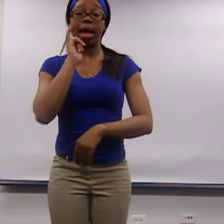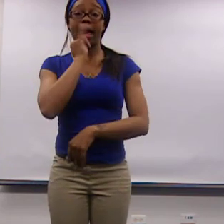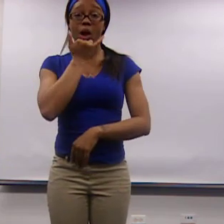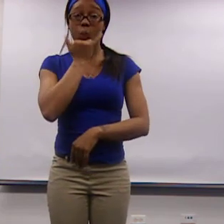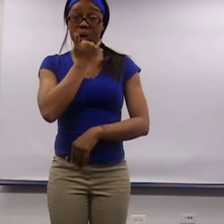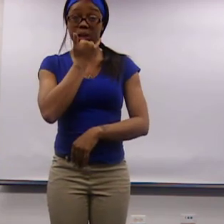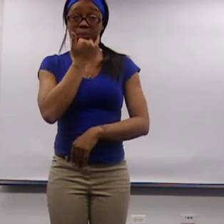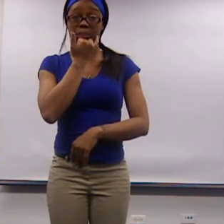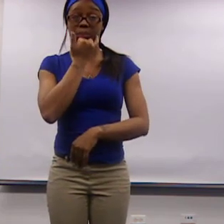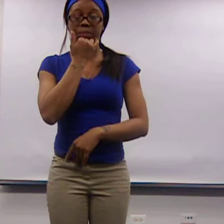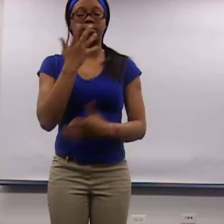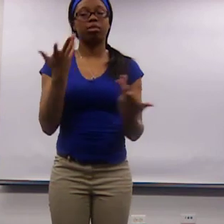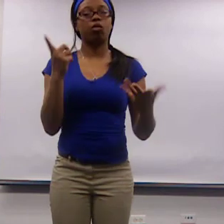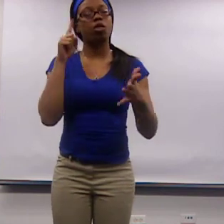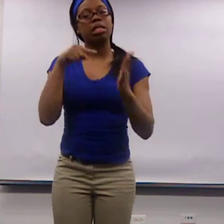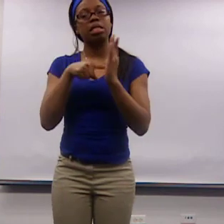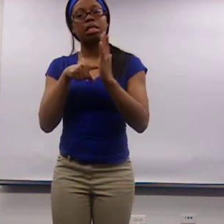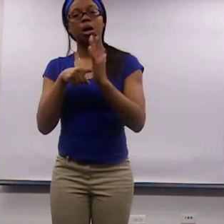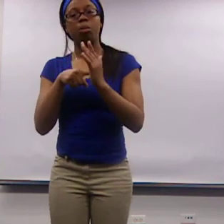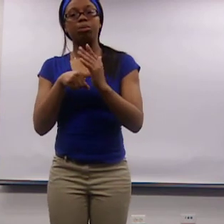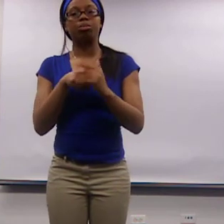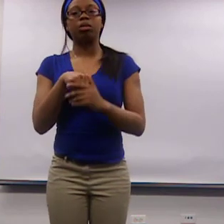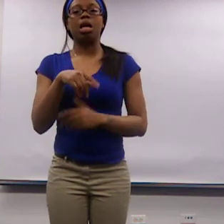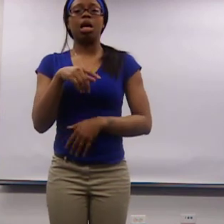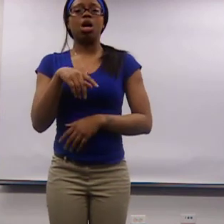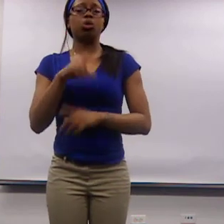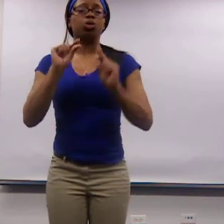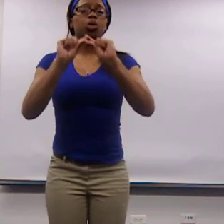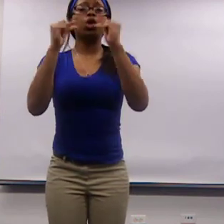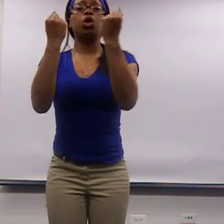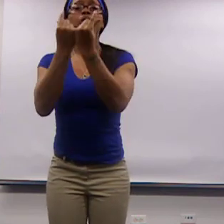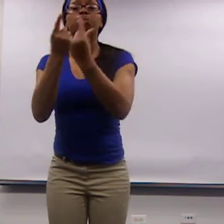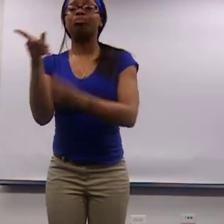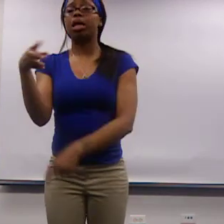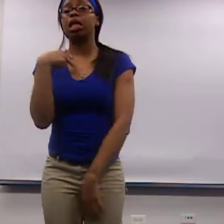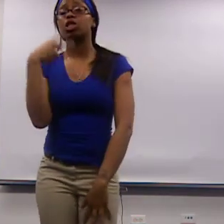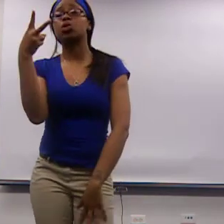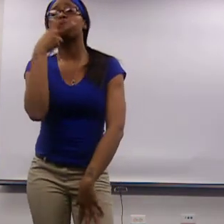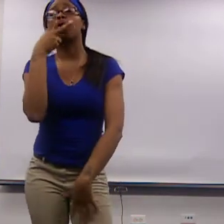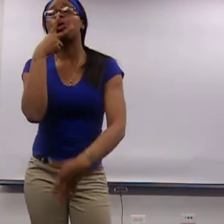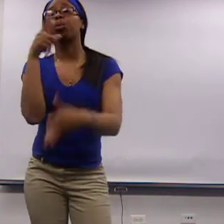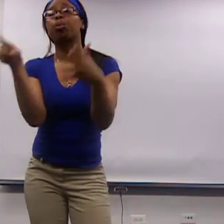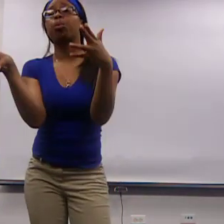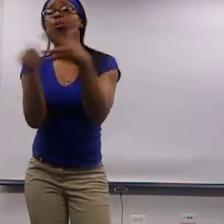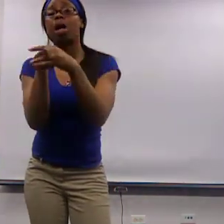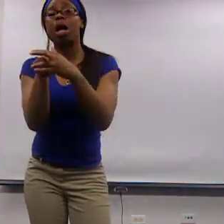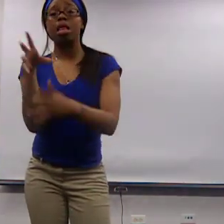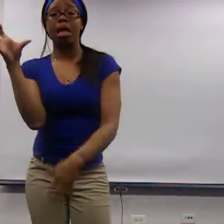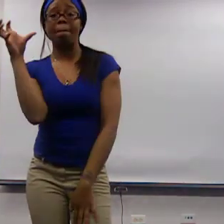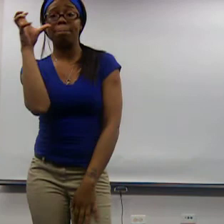of 911 operators that decided to take their smoke break all at the same time. They missed 20 calls.